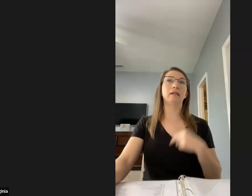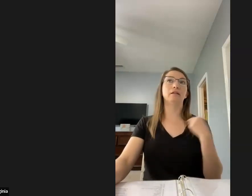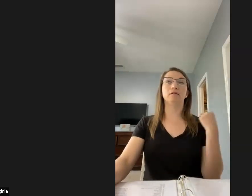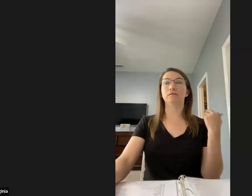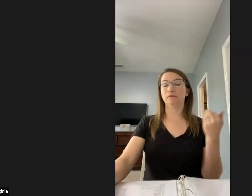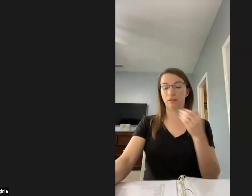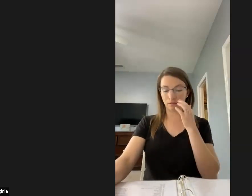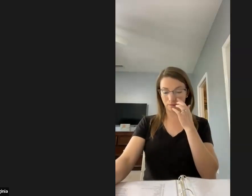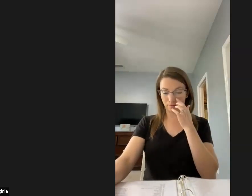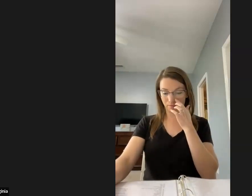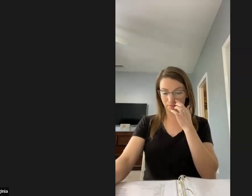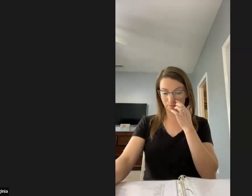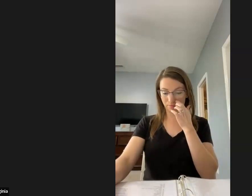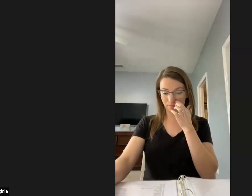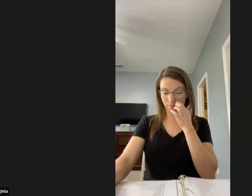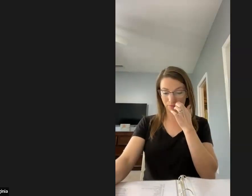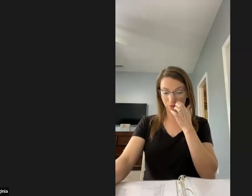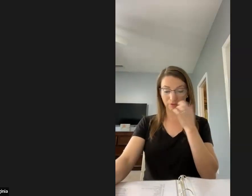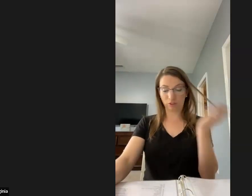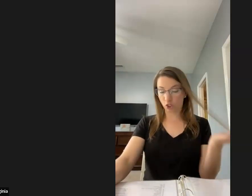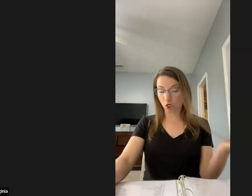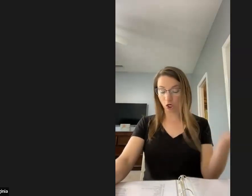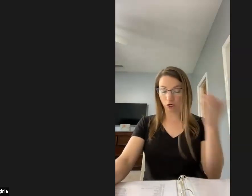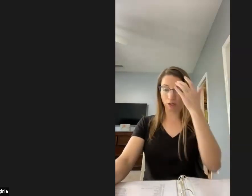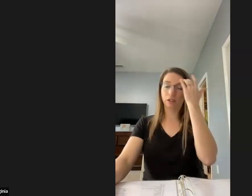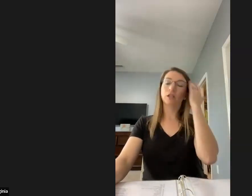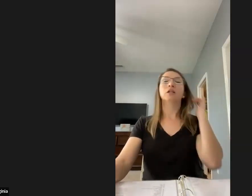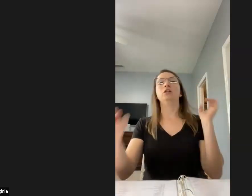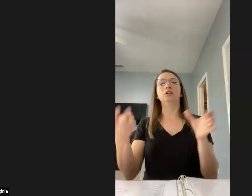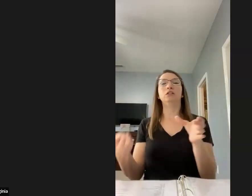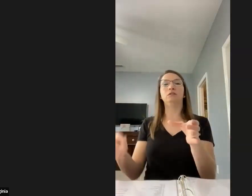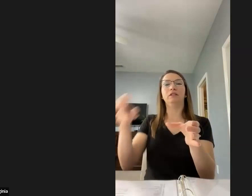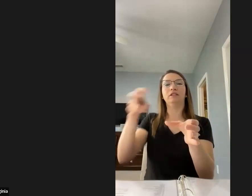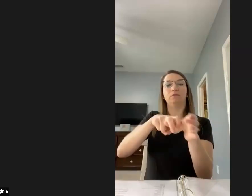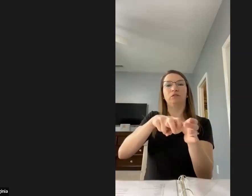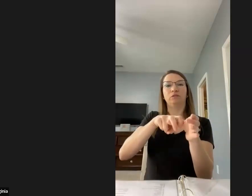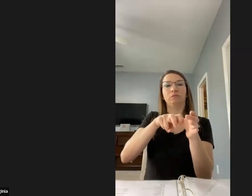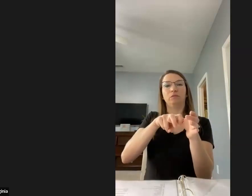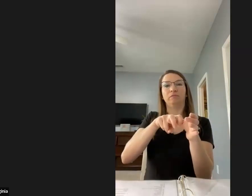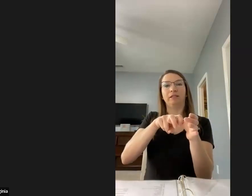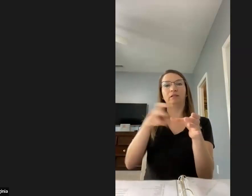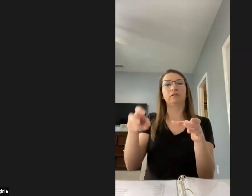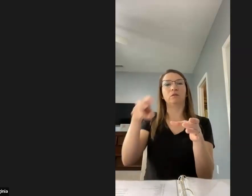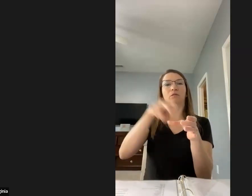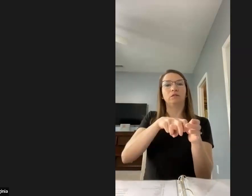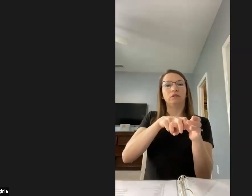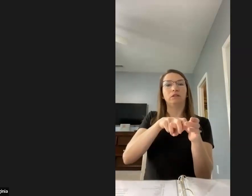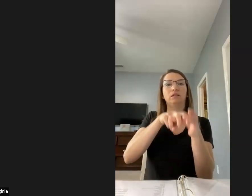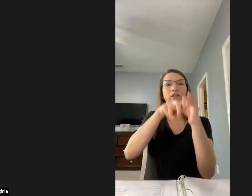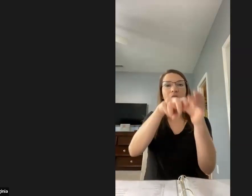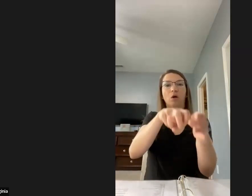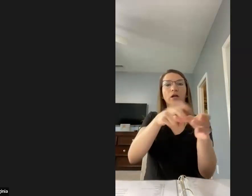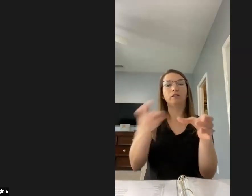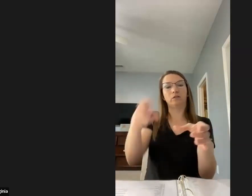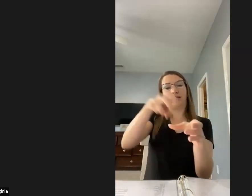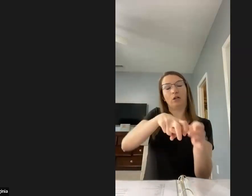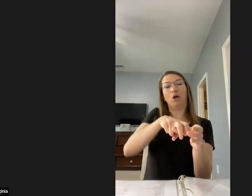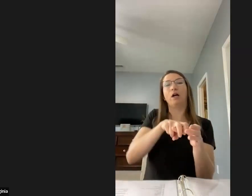train, or even a car, you're gonna do this movement. So get on